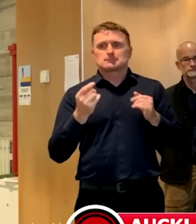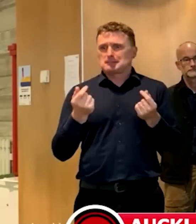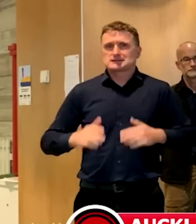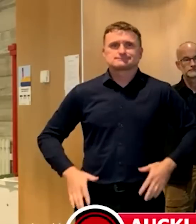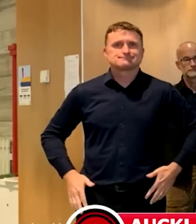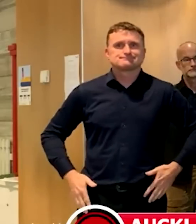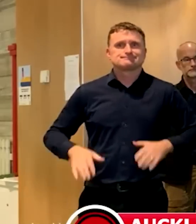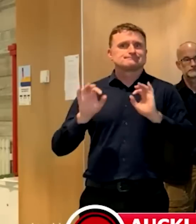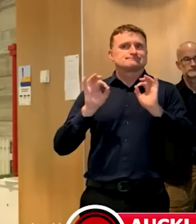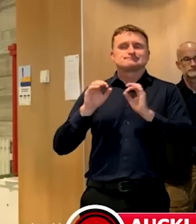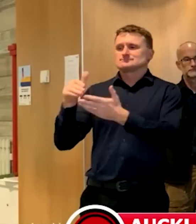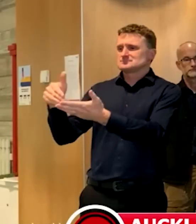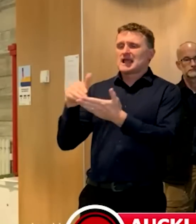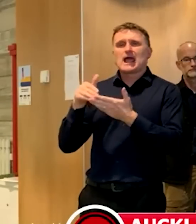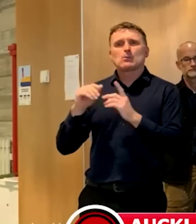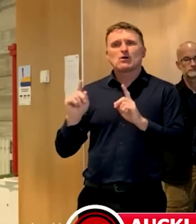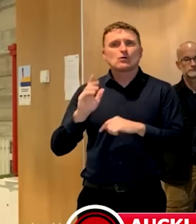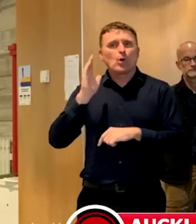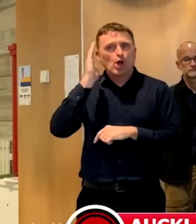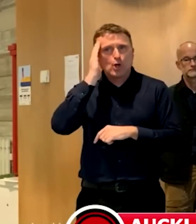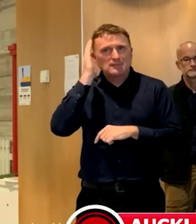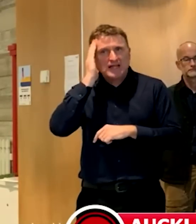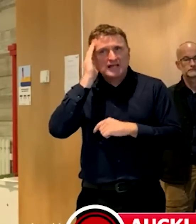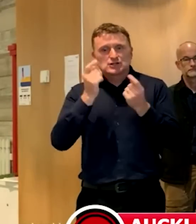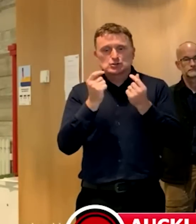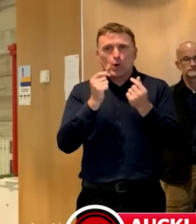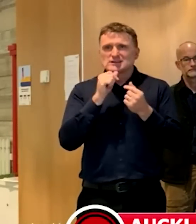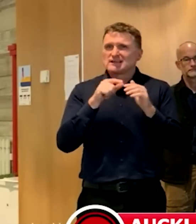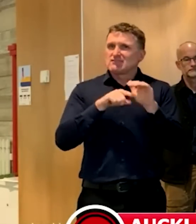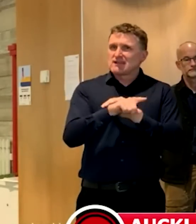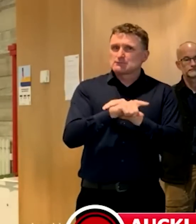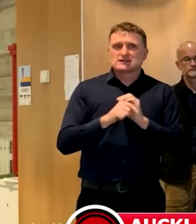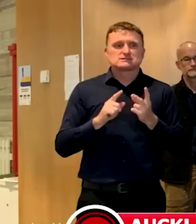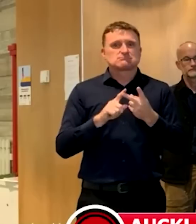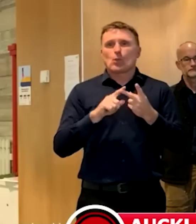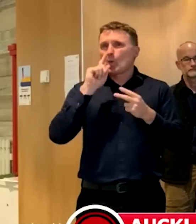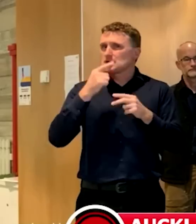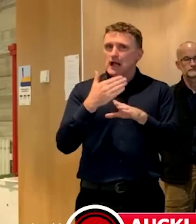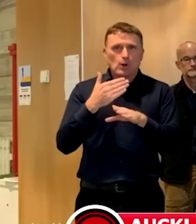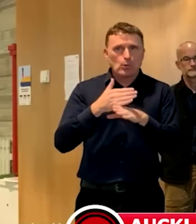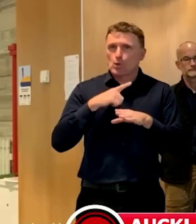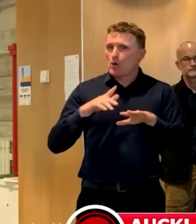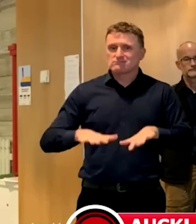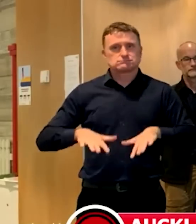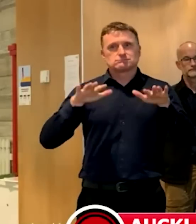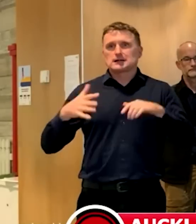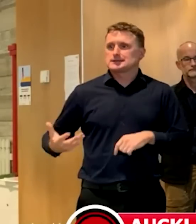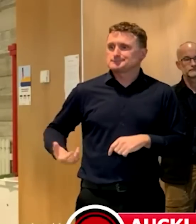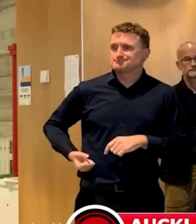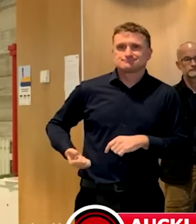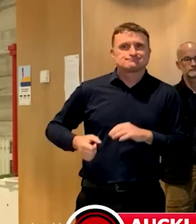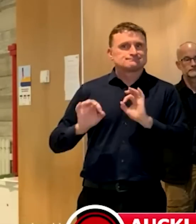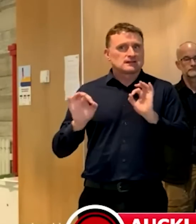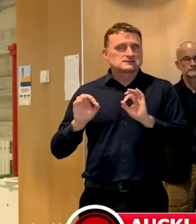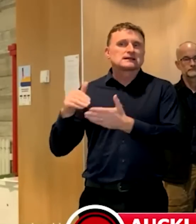event. They can help with accommodation costs if you've been evacuated, loss of income because you can't work due to the flooding, emergency